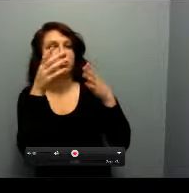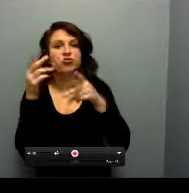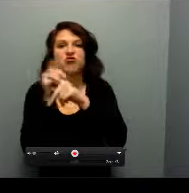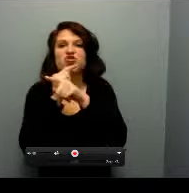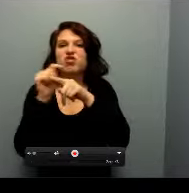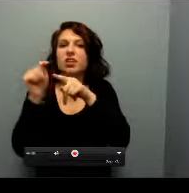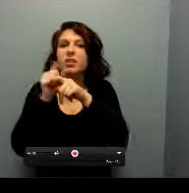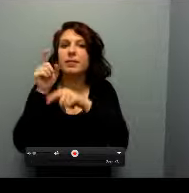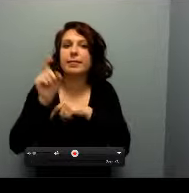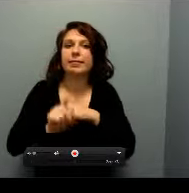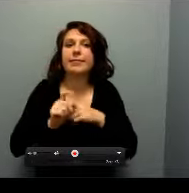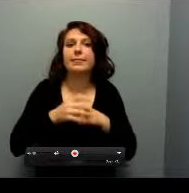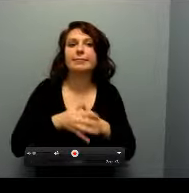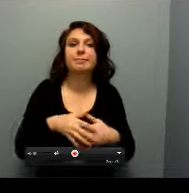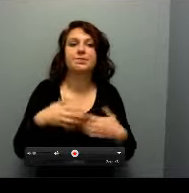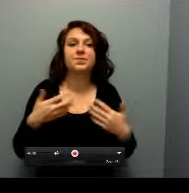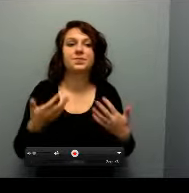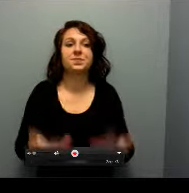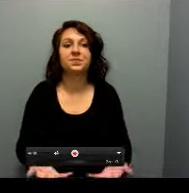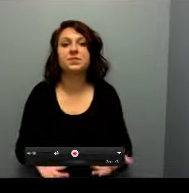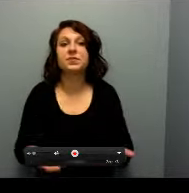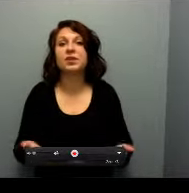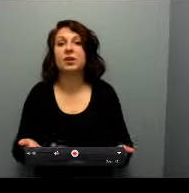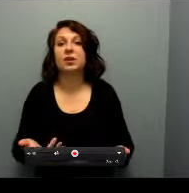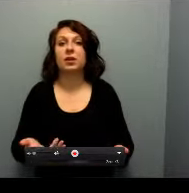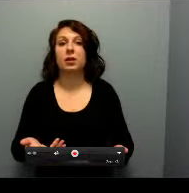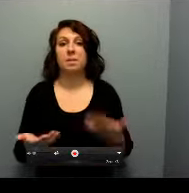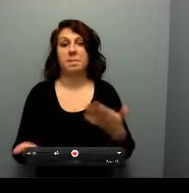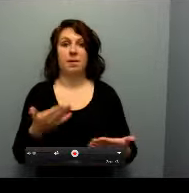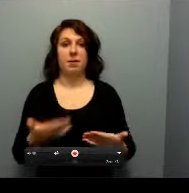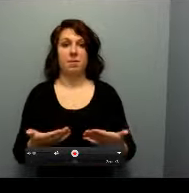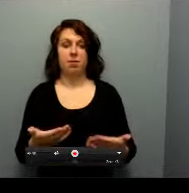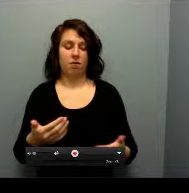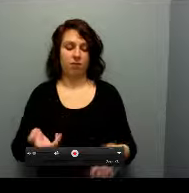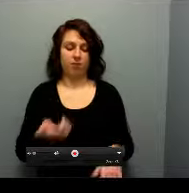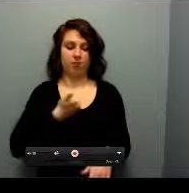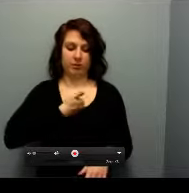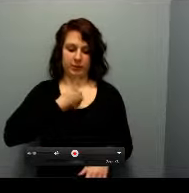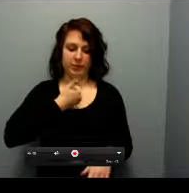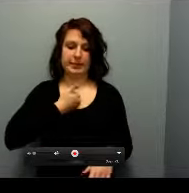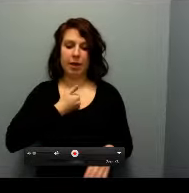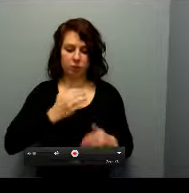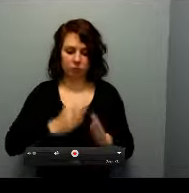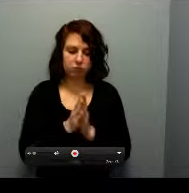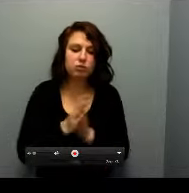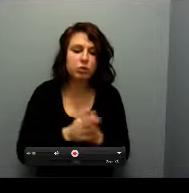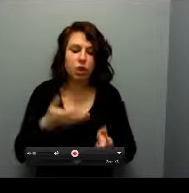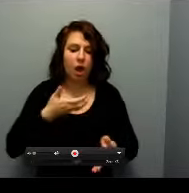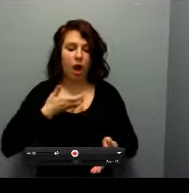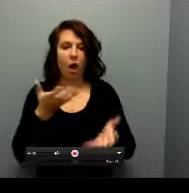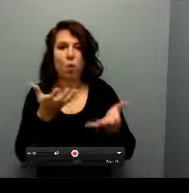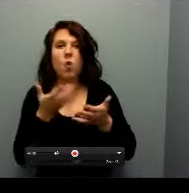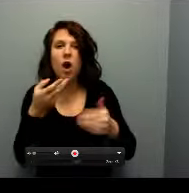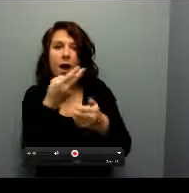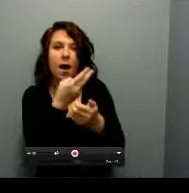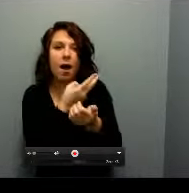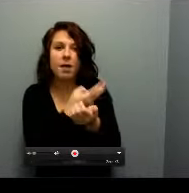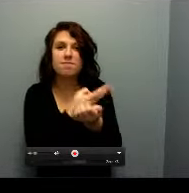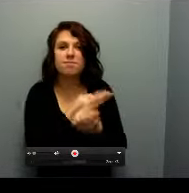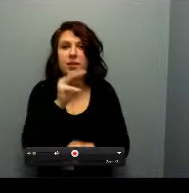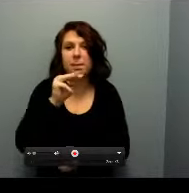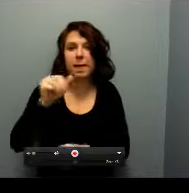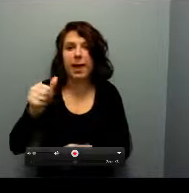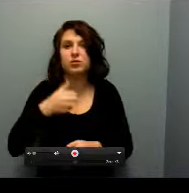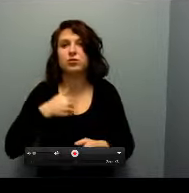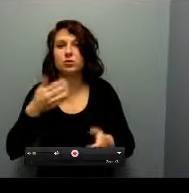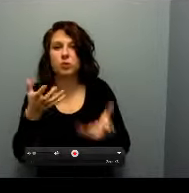need? So are these self-motivated goals? I want to go get my master's degree. I want to be certified